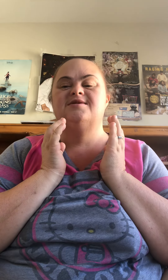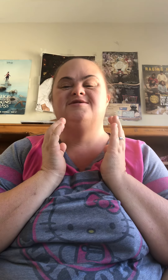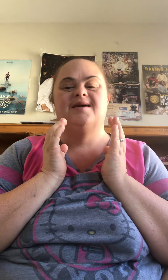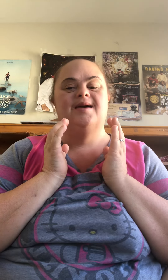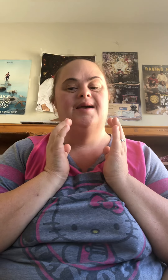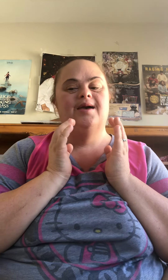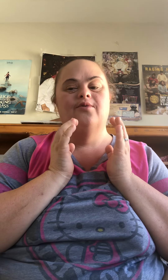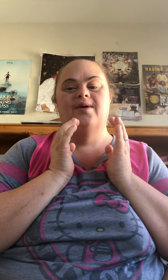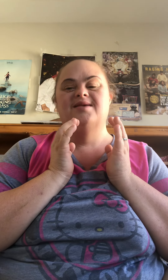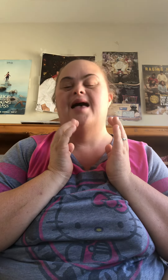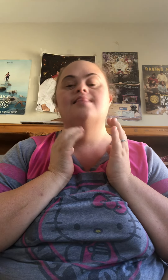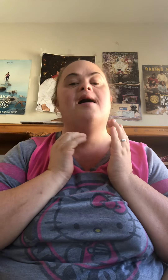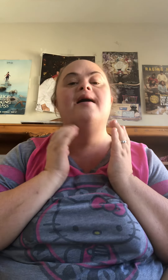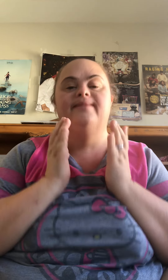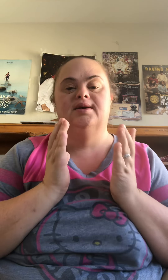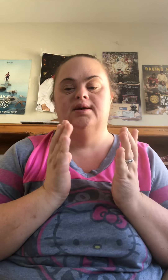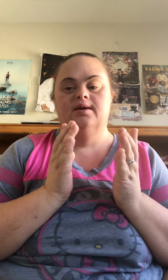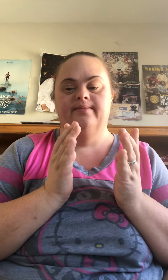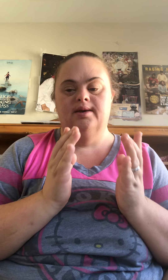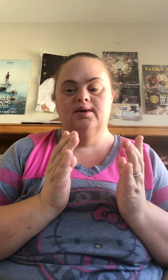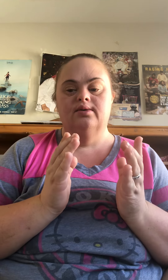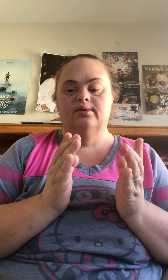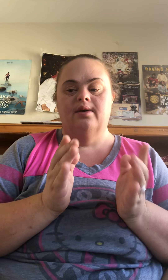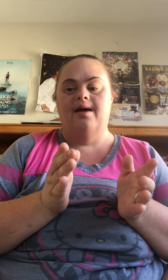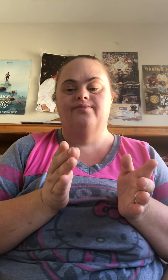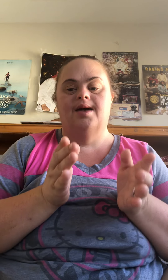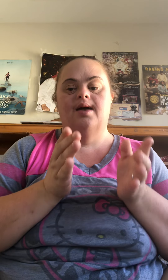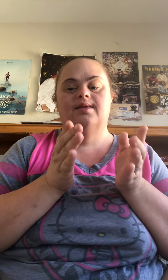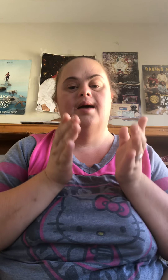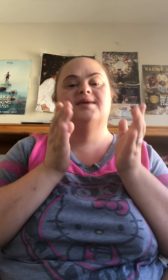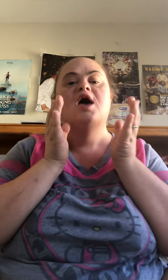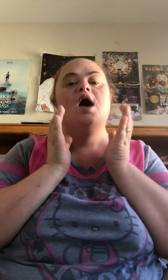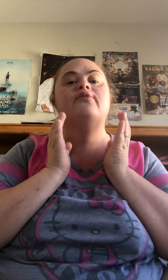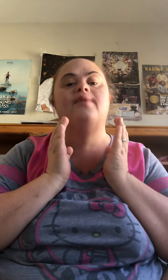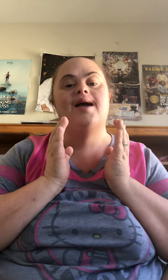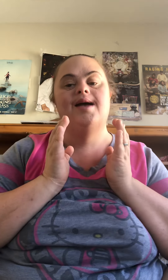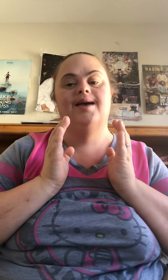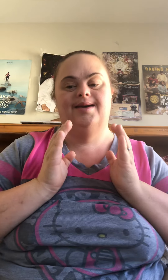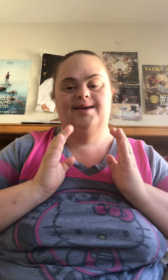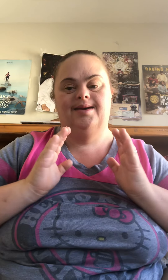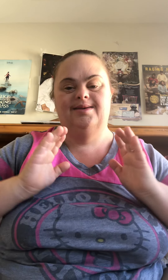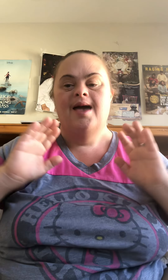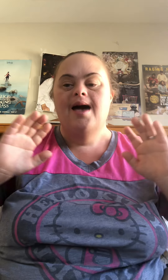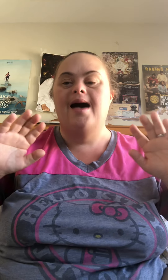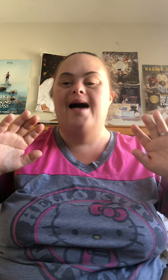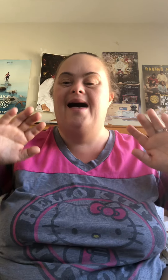stay with me I love you, you know I'm not afraid Oh,